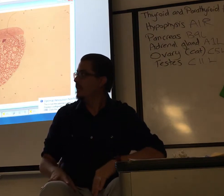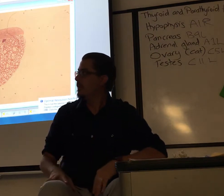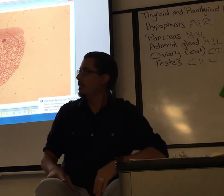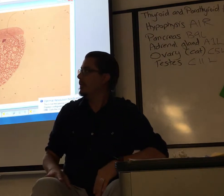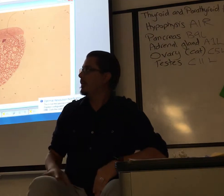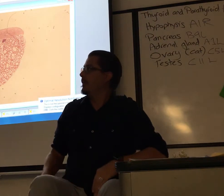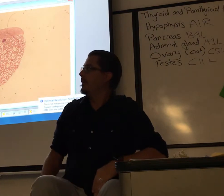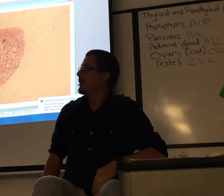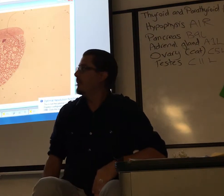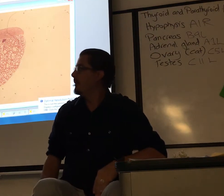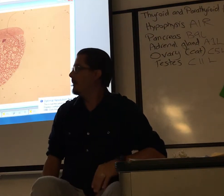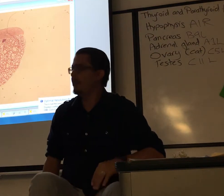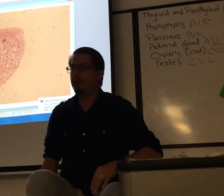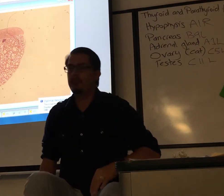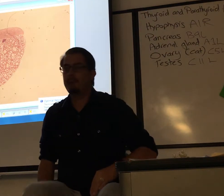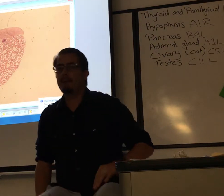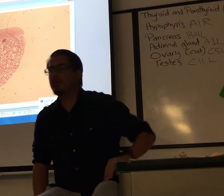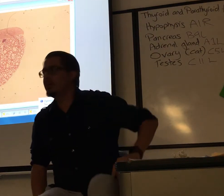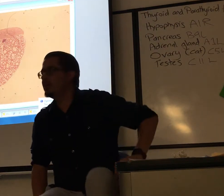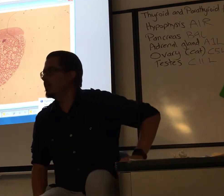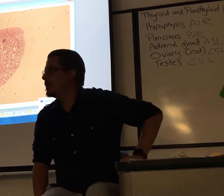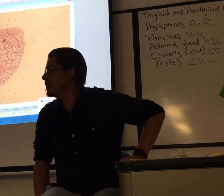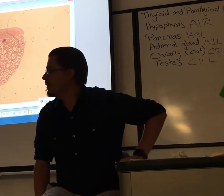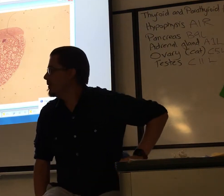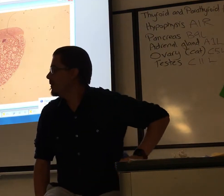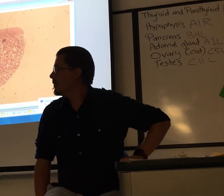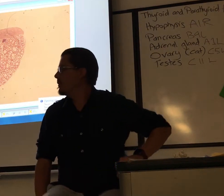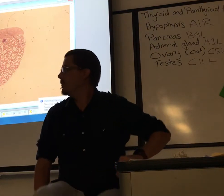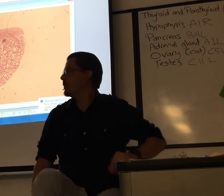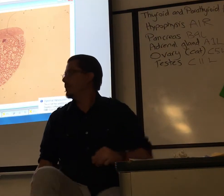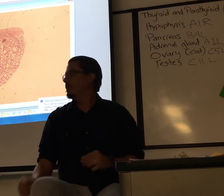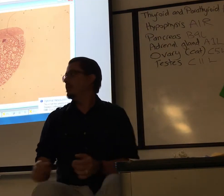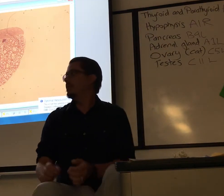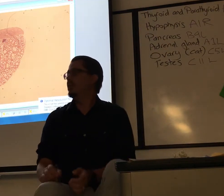see here. Is there a chair available? I'll just use my black one. It's okay.